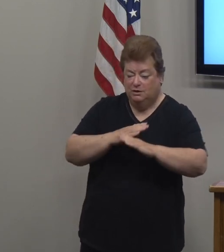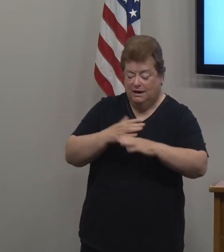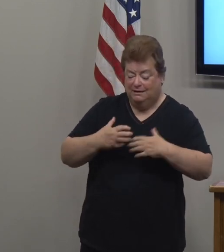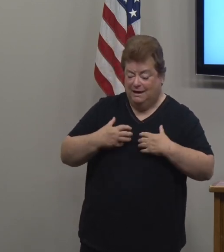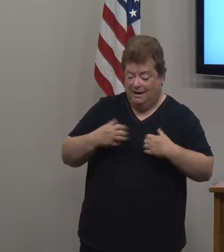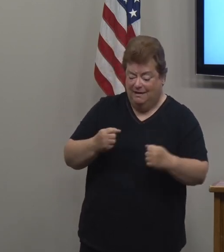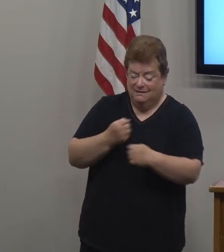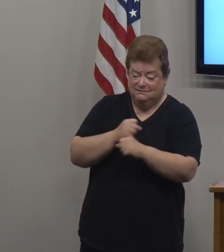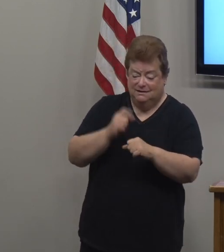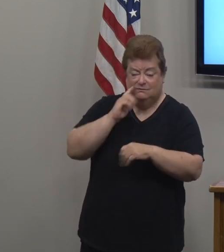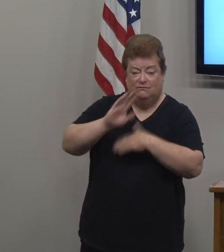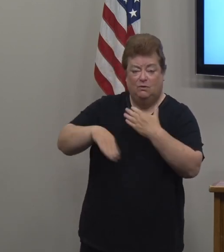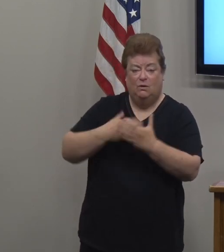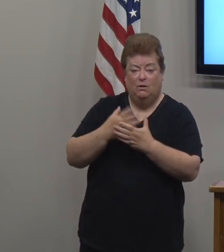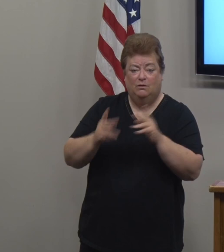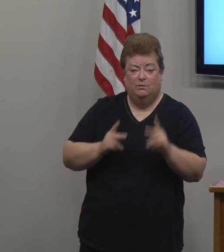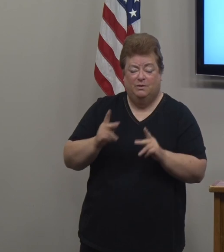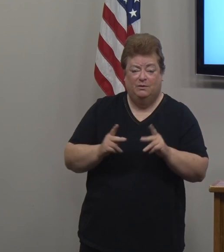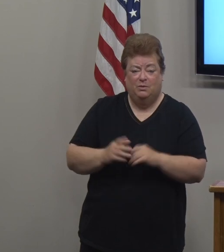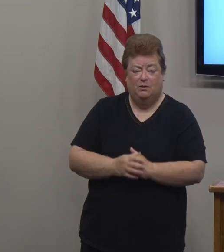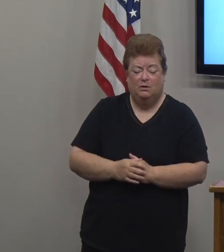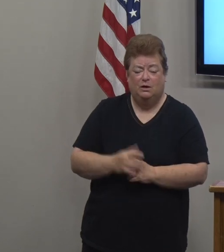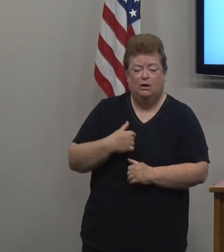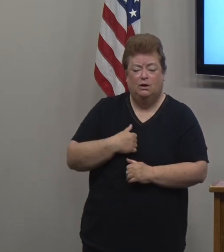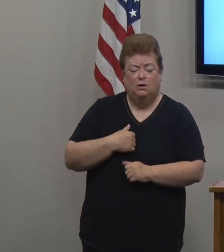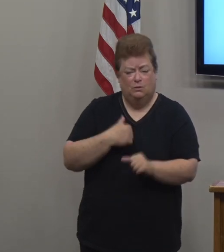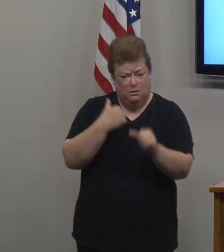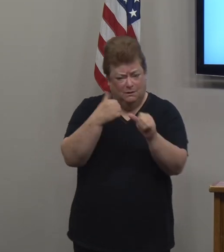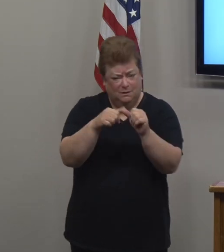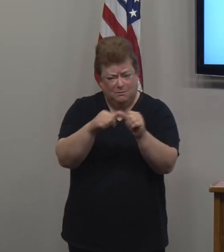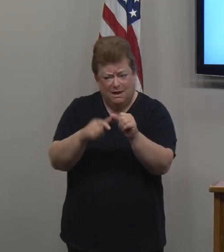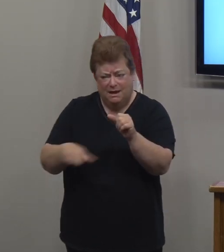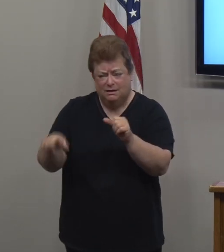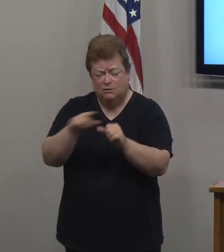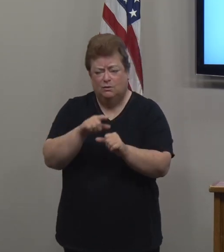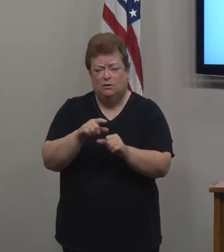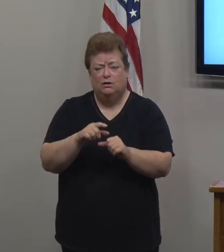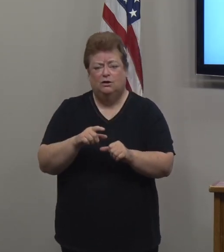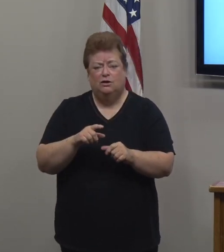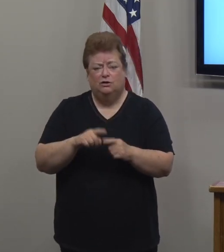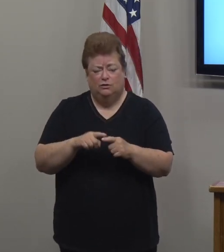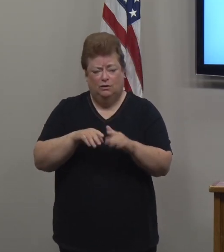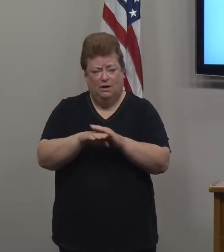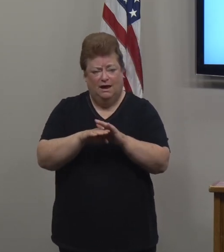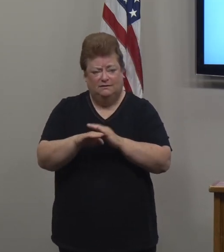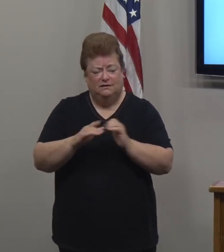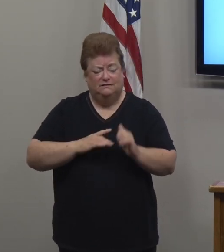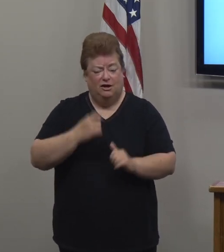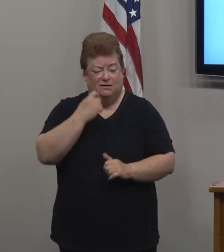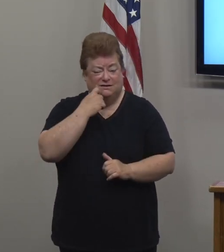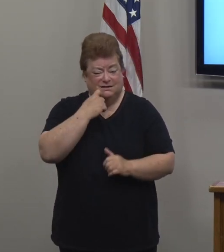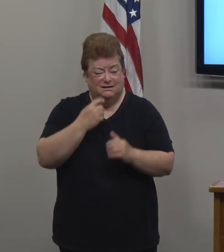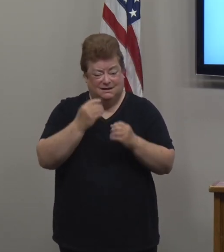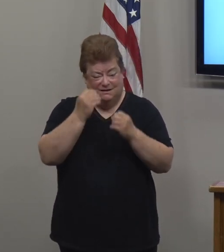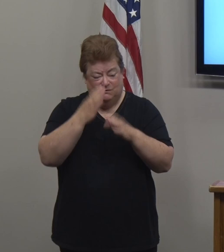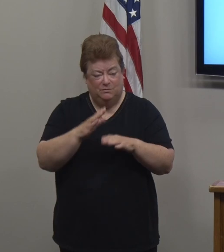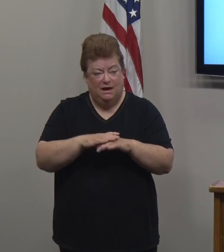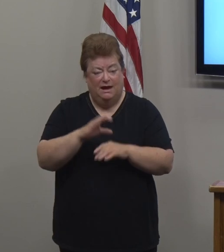everyone in our community during this pandemic, we remind everyone to access our latest information at our website,